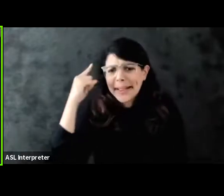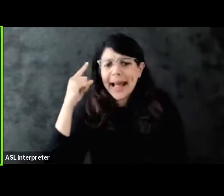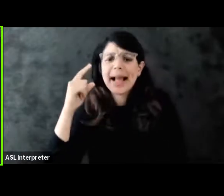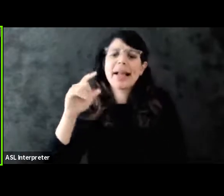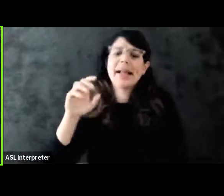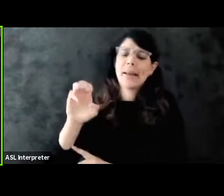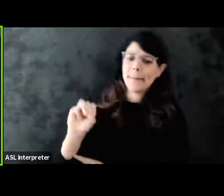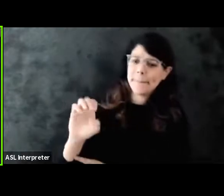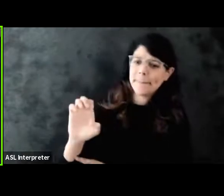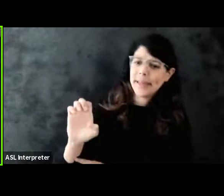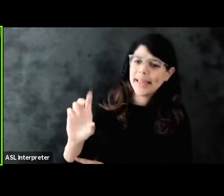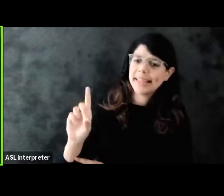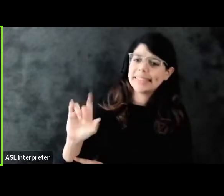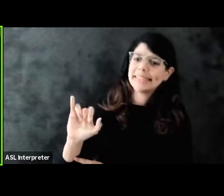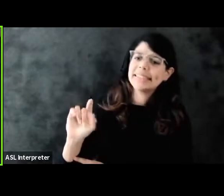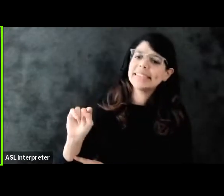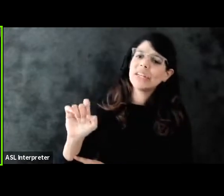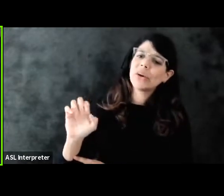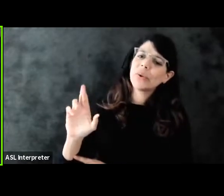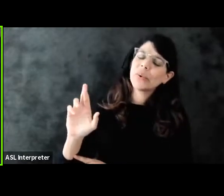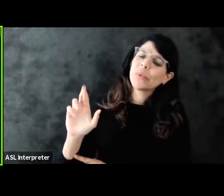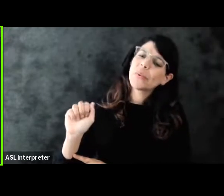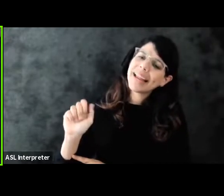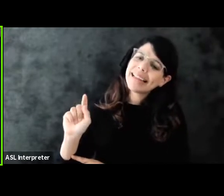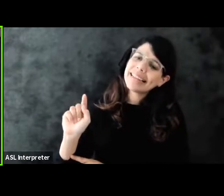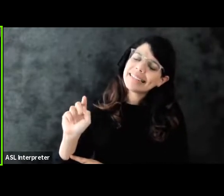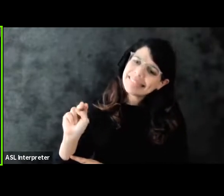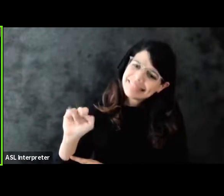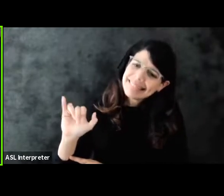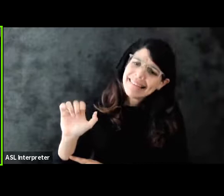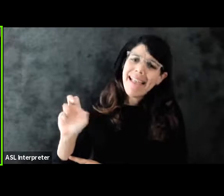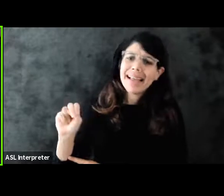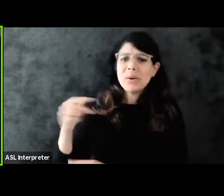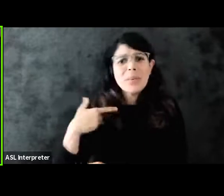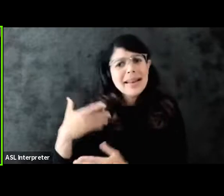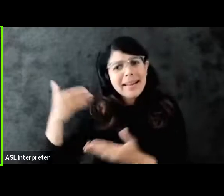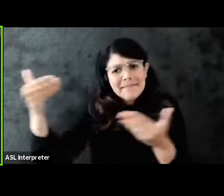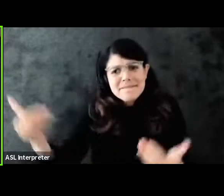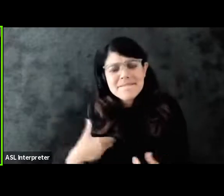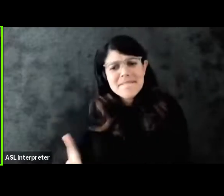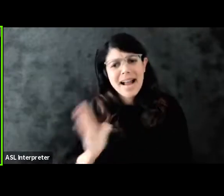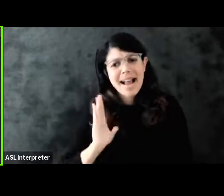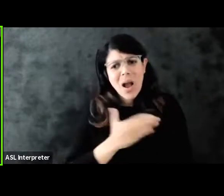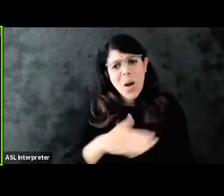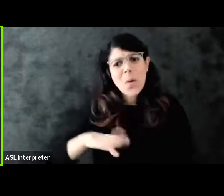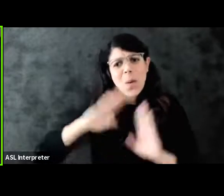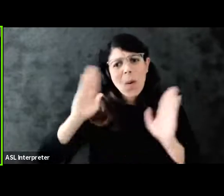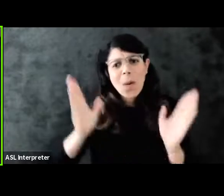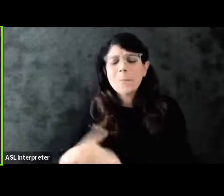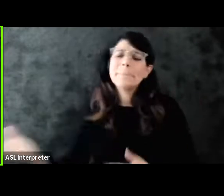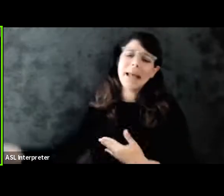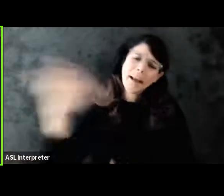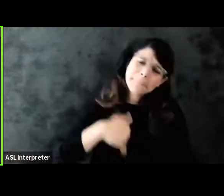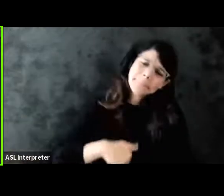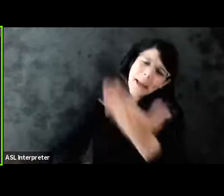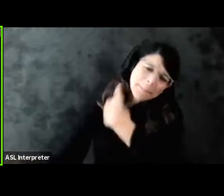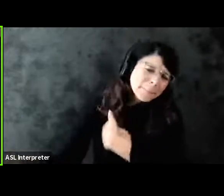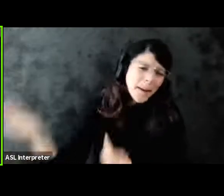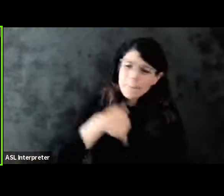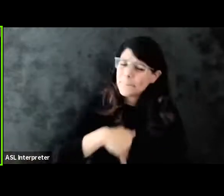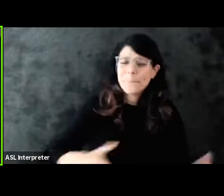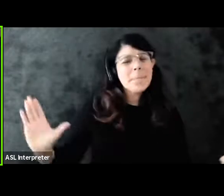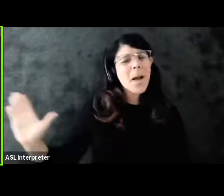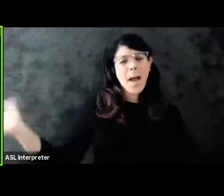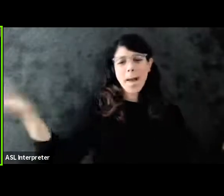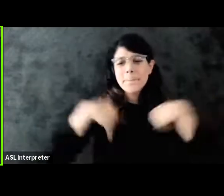they all came home and they play in our backyard and play basketball, set up a basketball court, and very, very fun loving